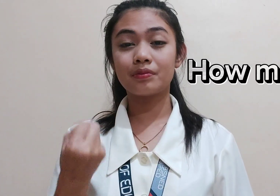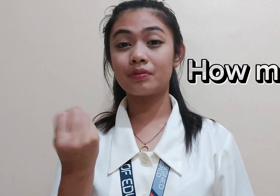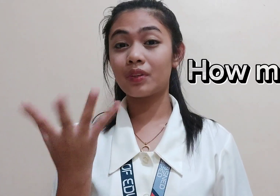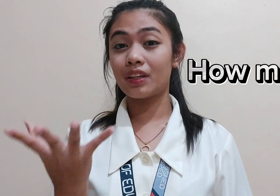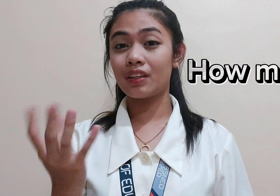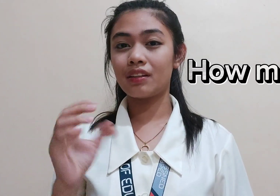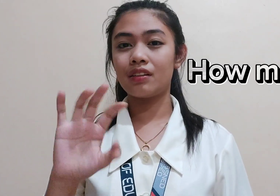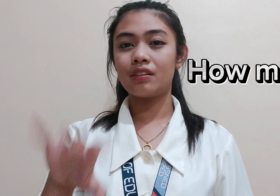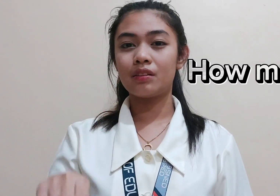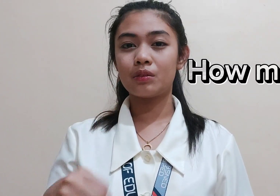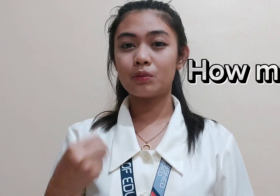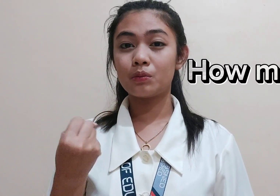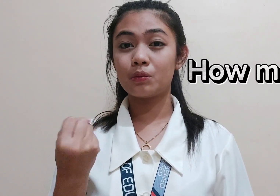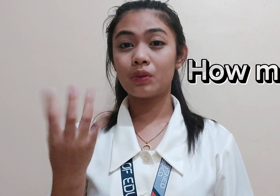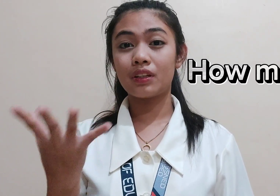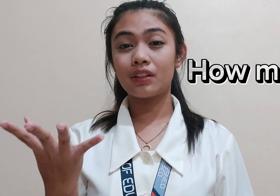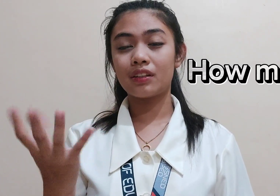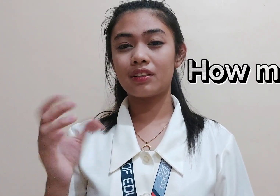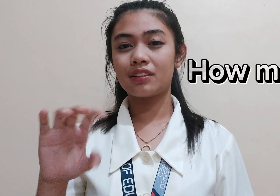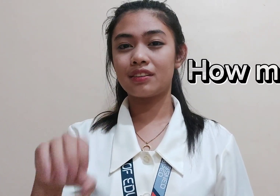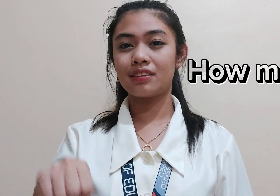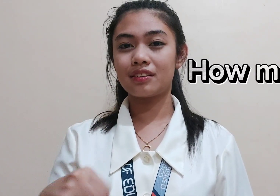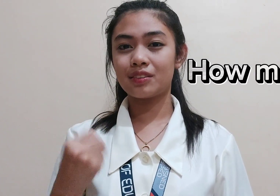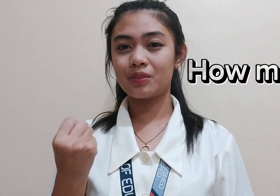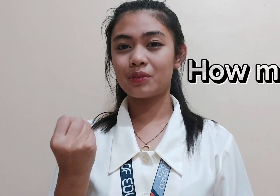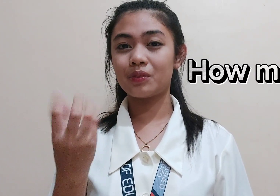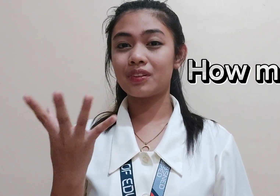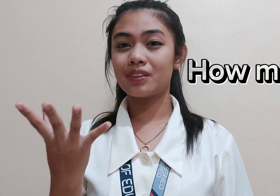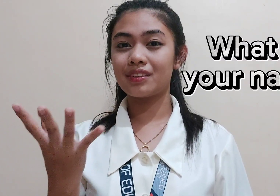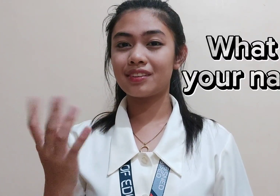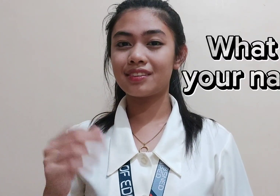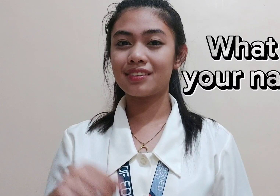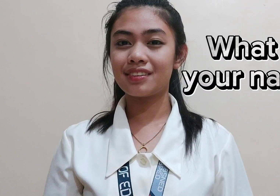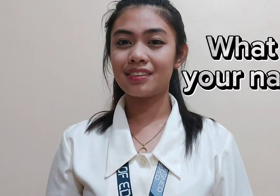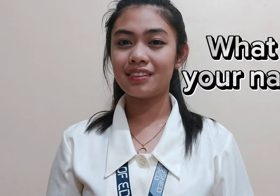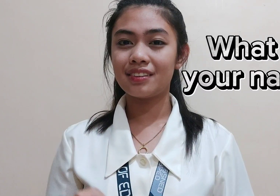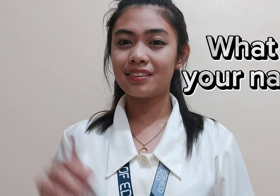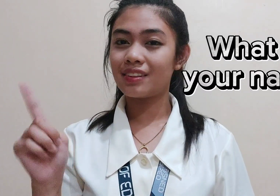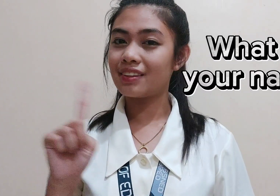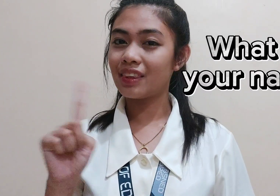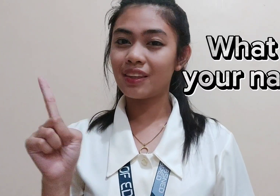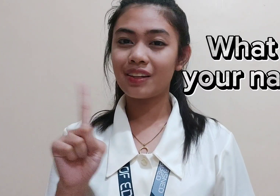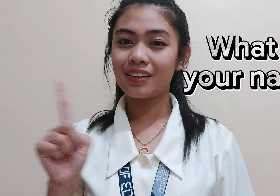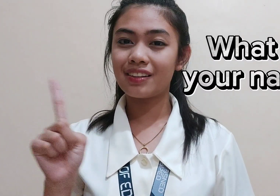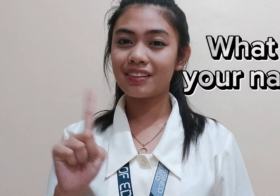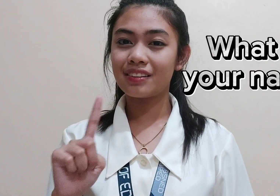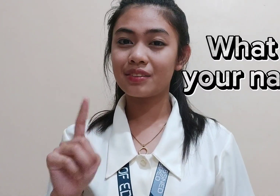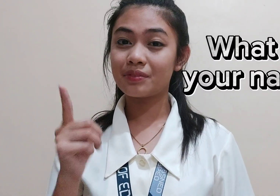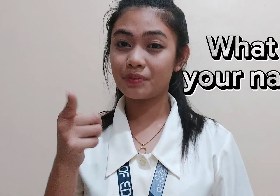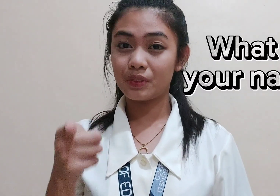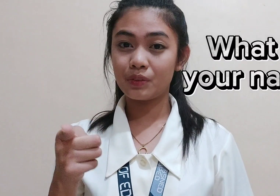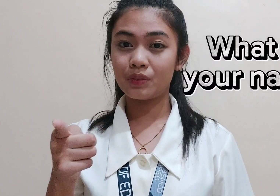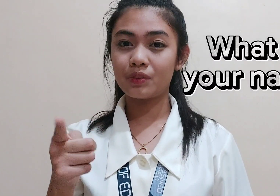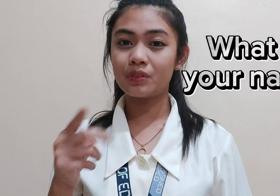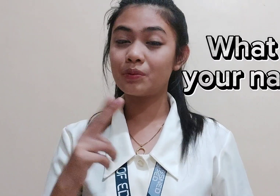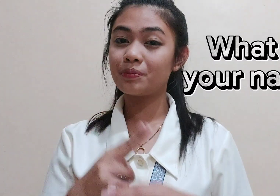much? How much? How much? What is your